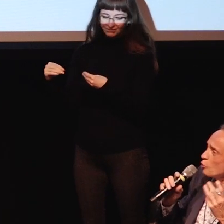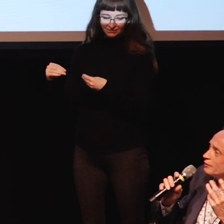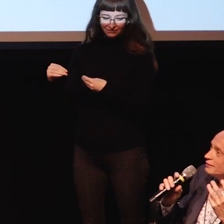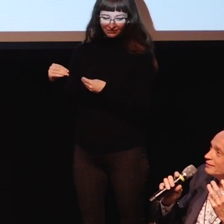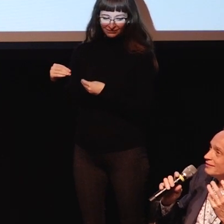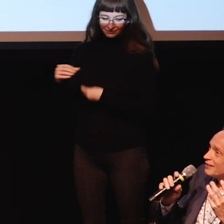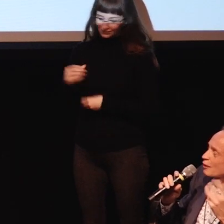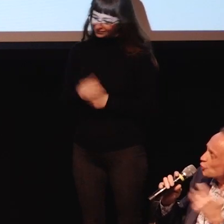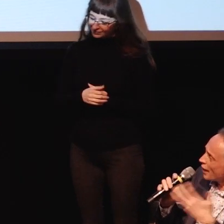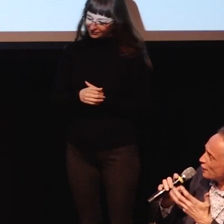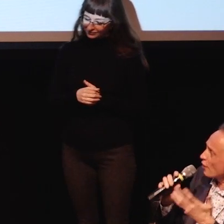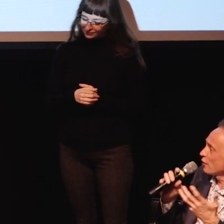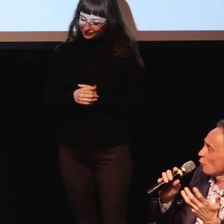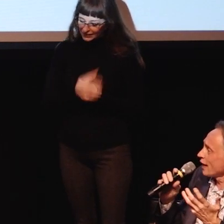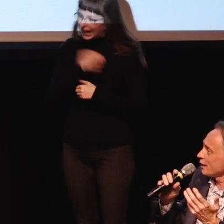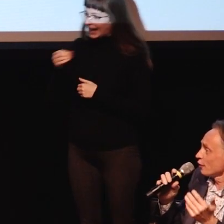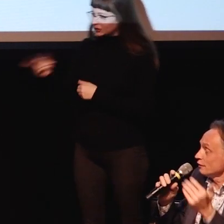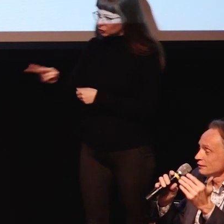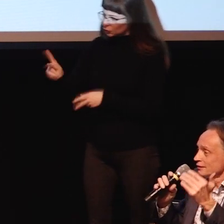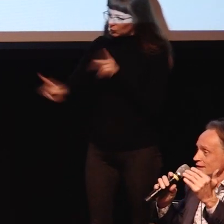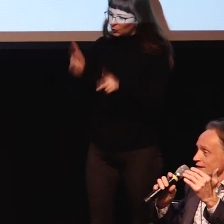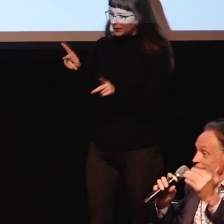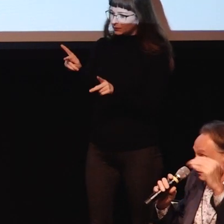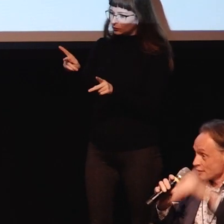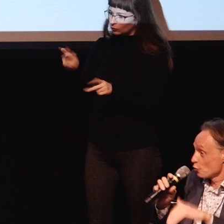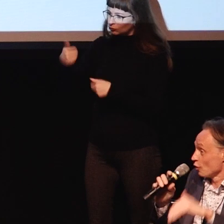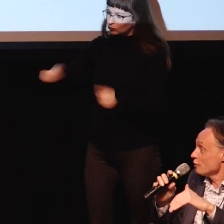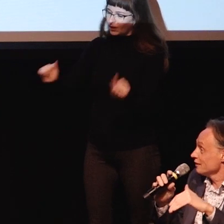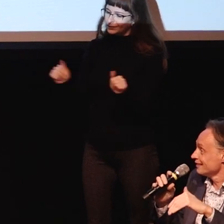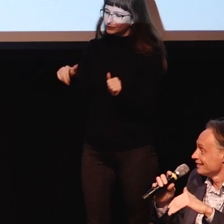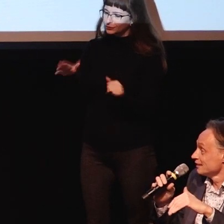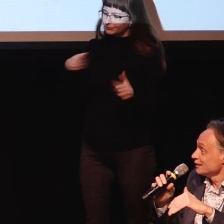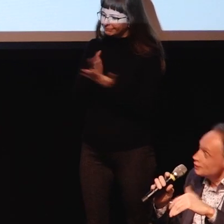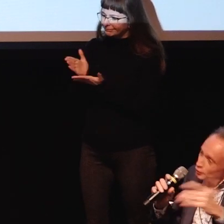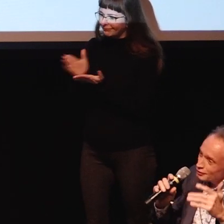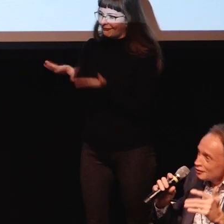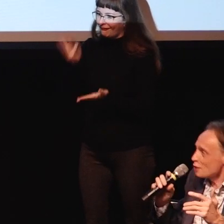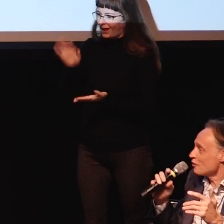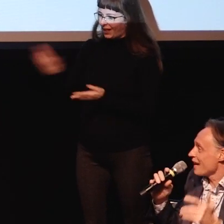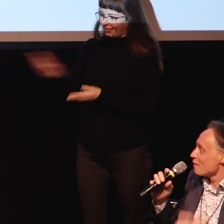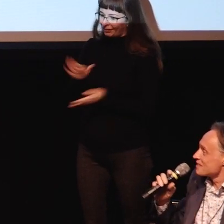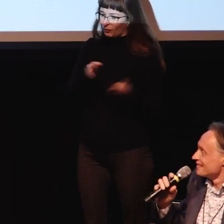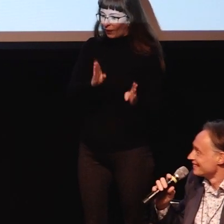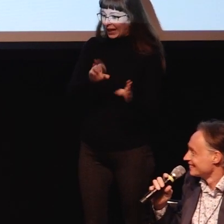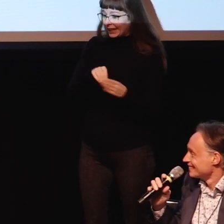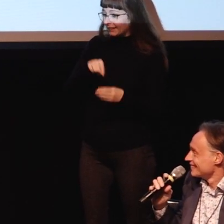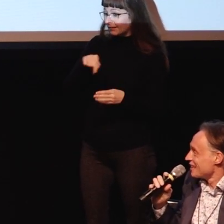who are trying to find their way either in this world or